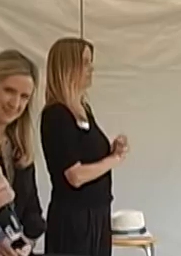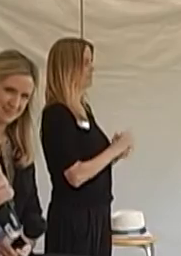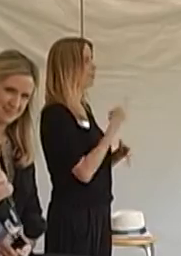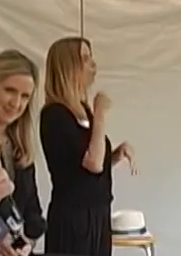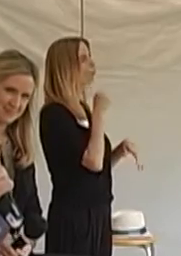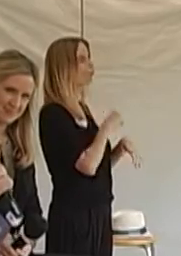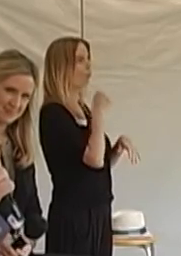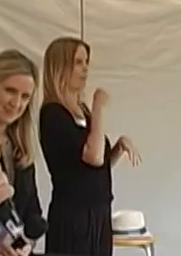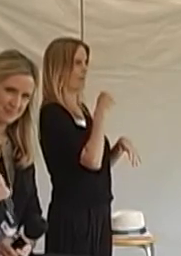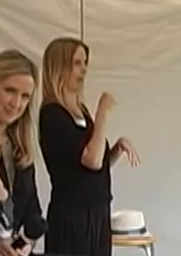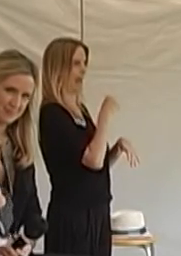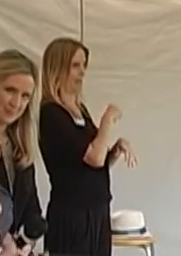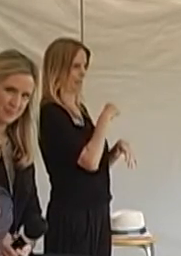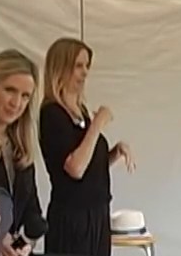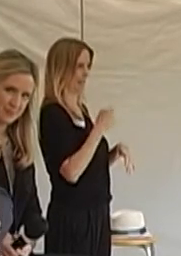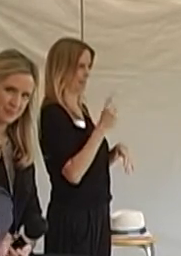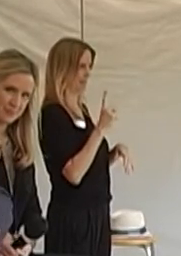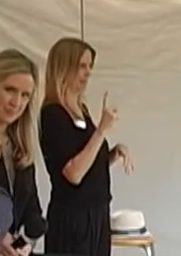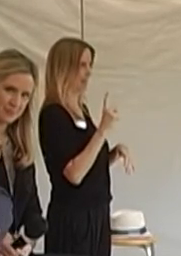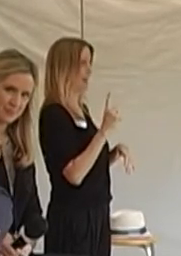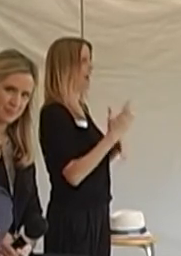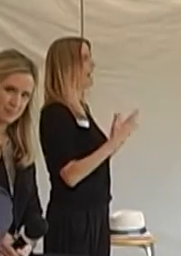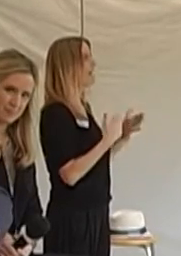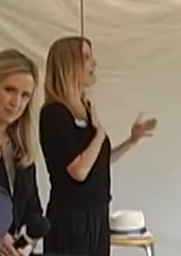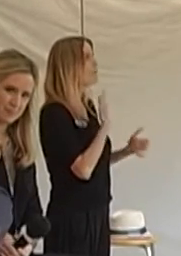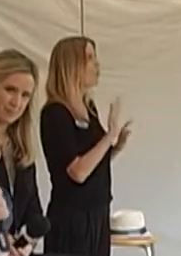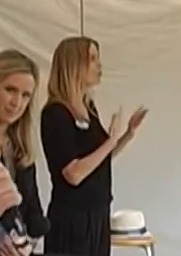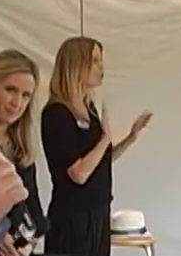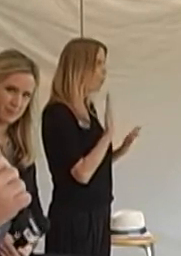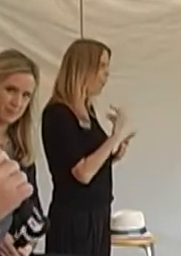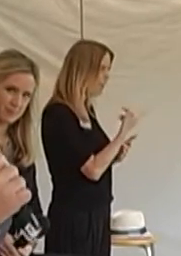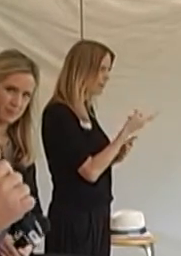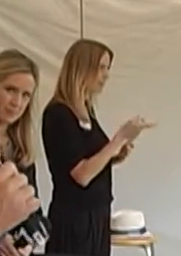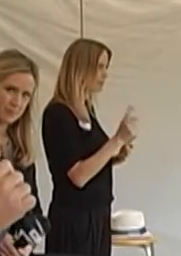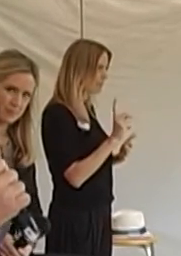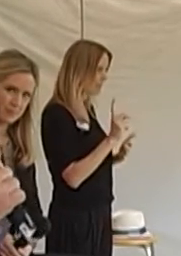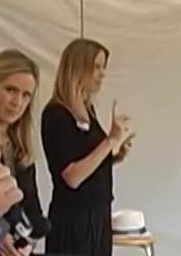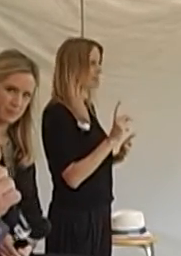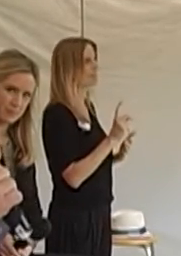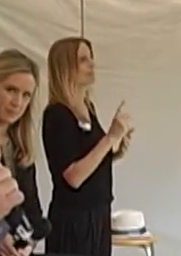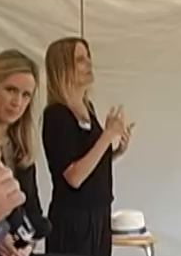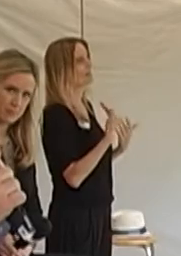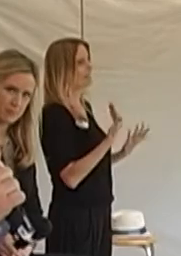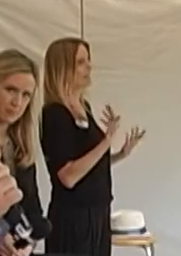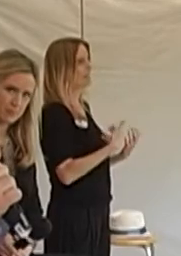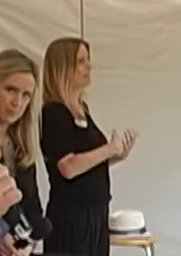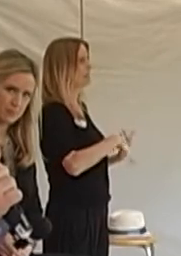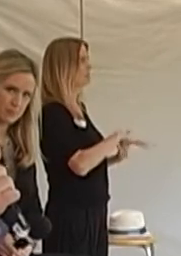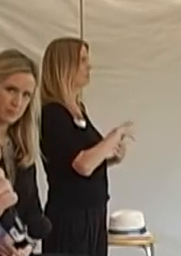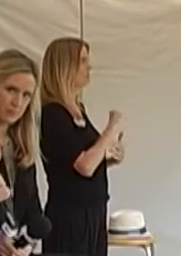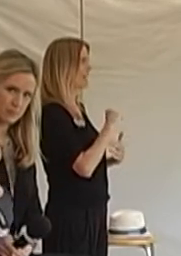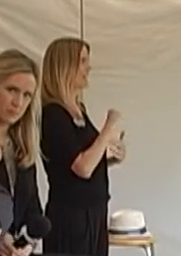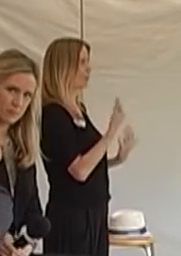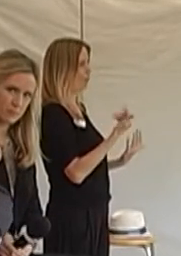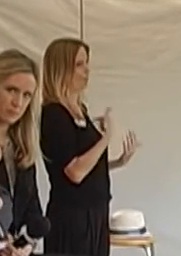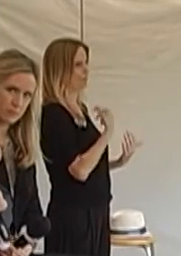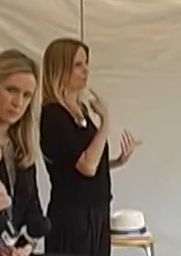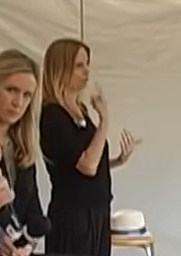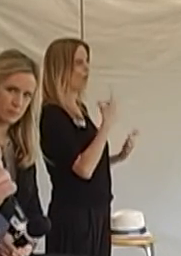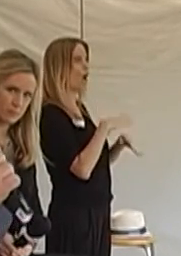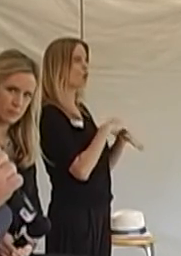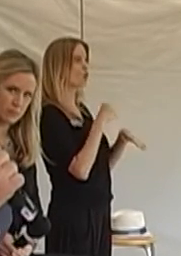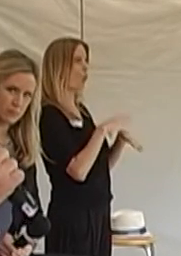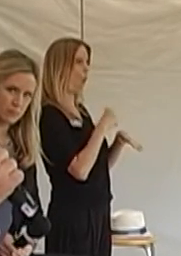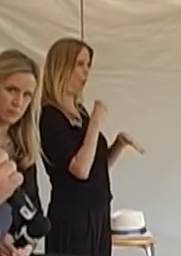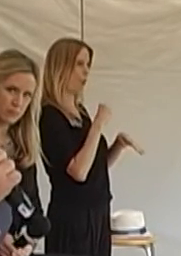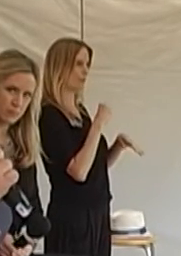feel with emotions among people. And we don't have I would say at least in Sweden, and